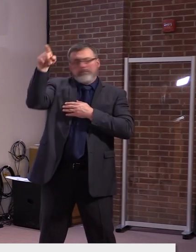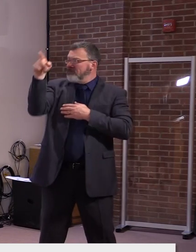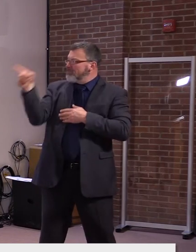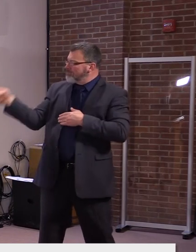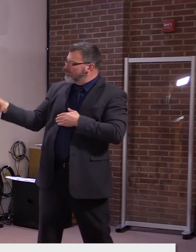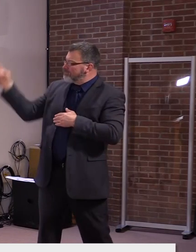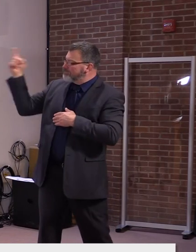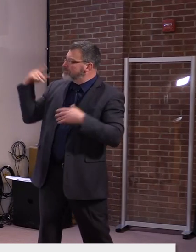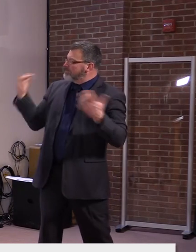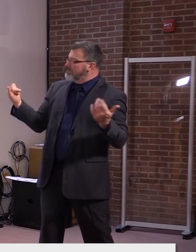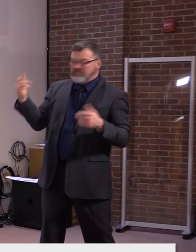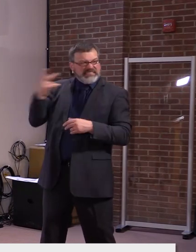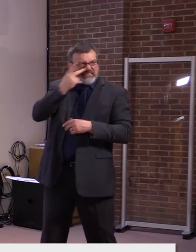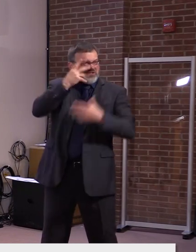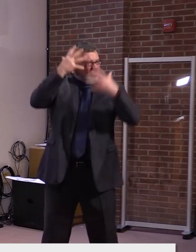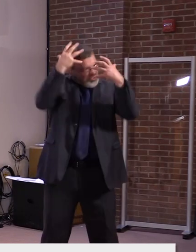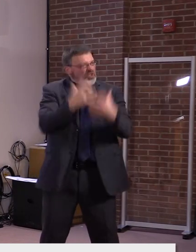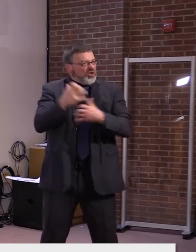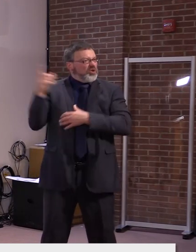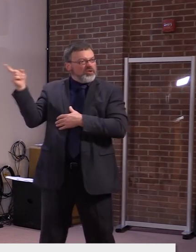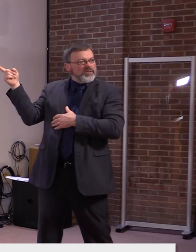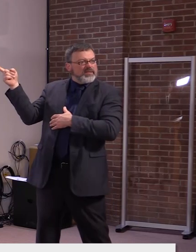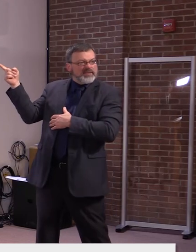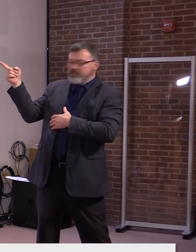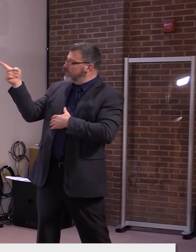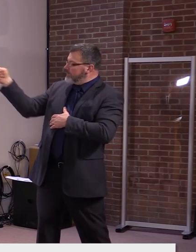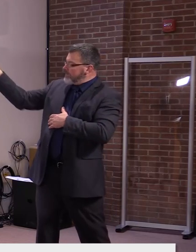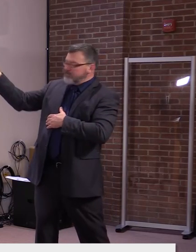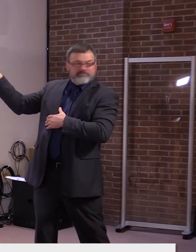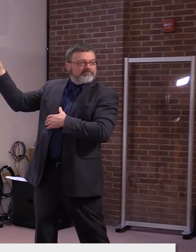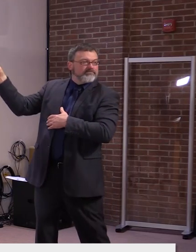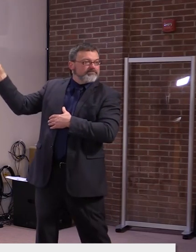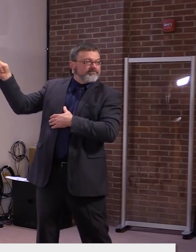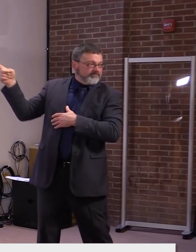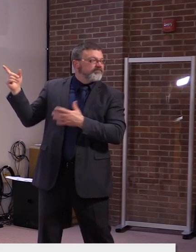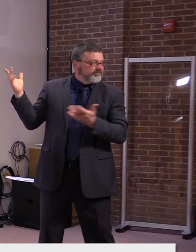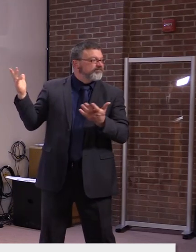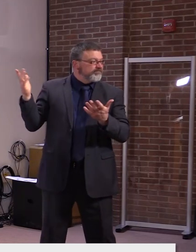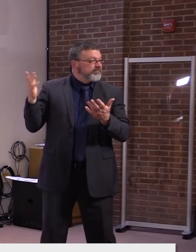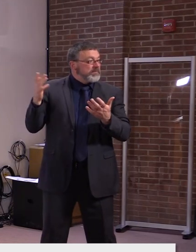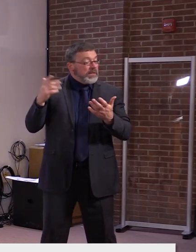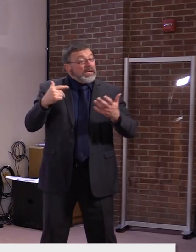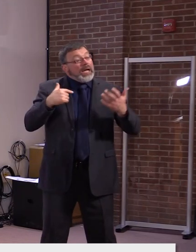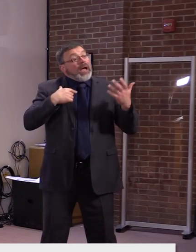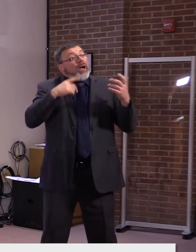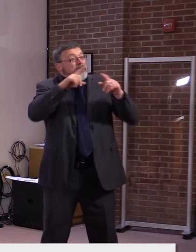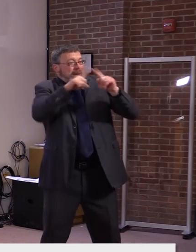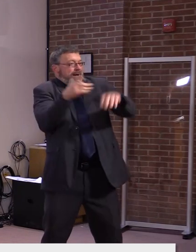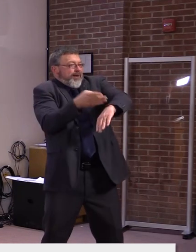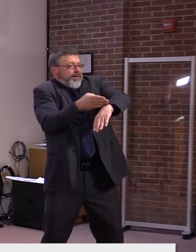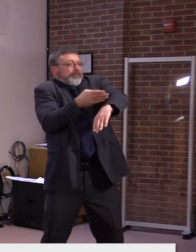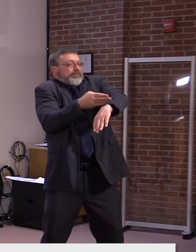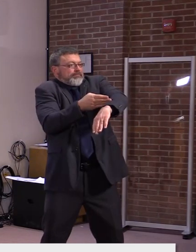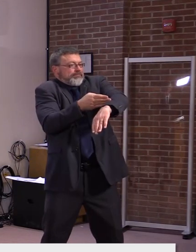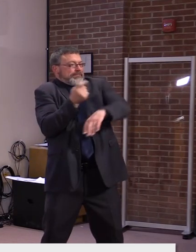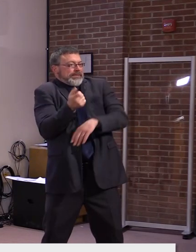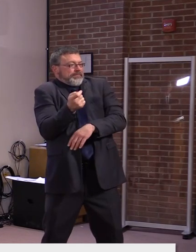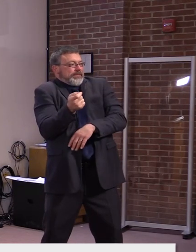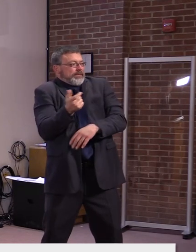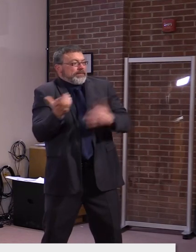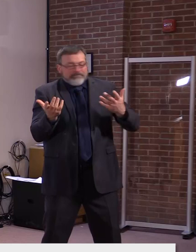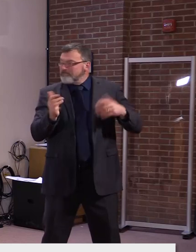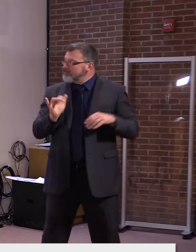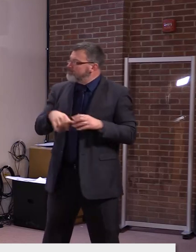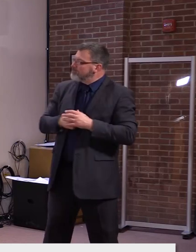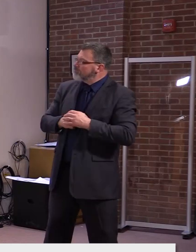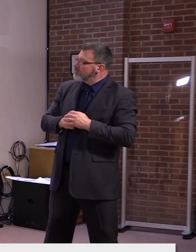some improvement this week, but the other parts of the kingdom are still high, as is Orleans as well. On the next slide, we